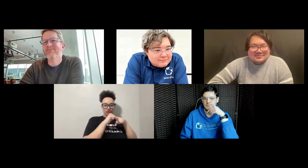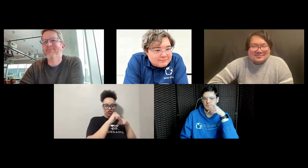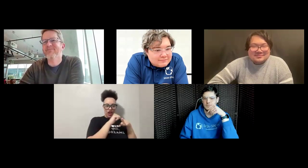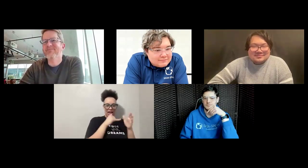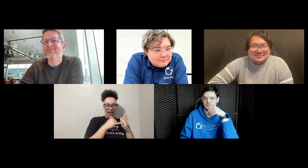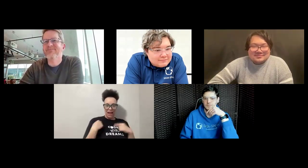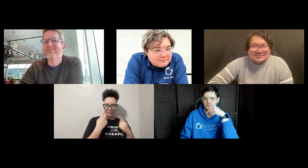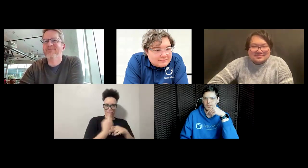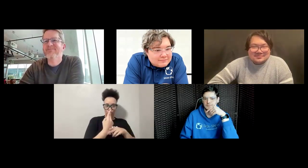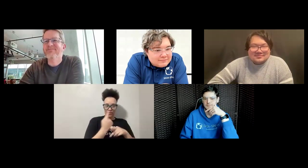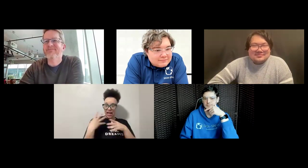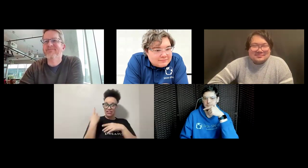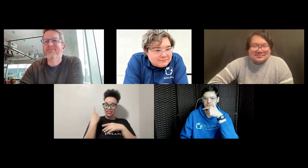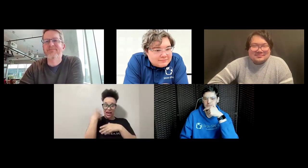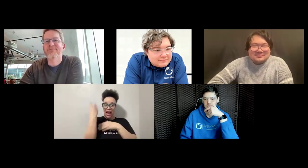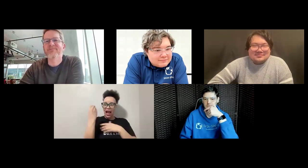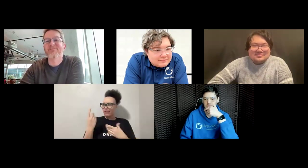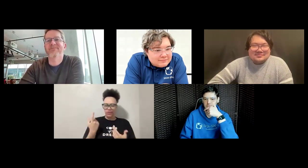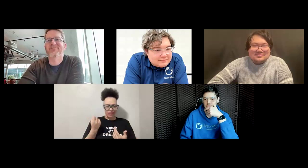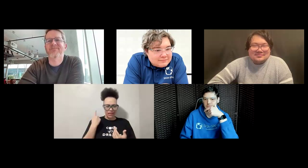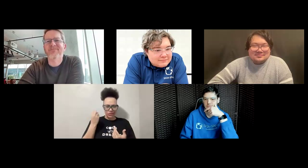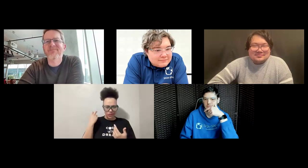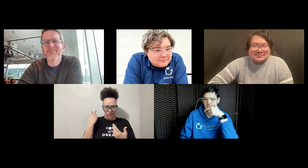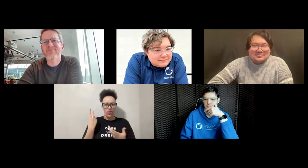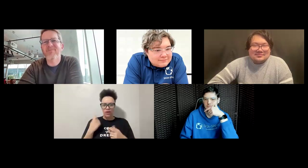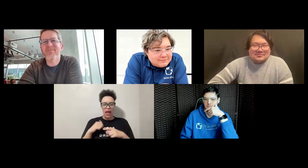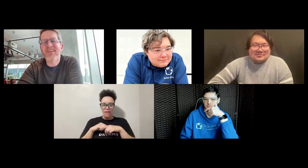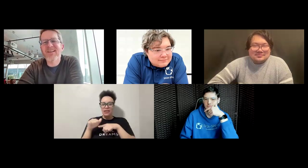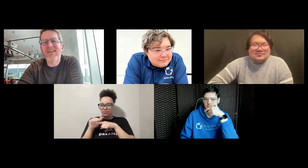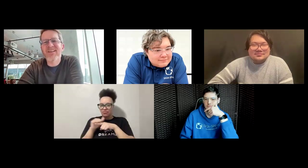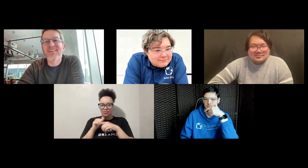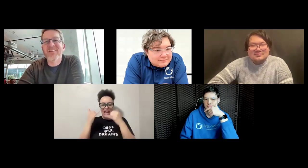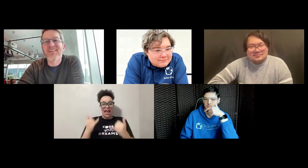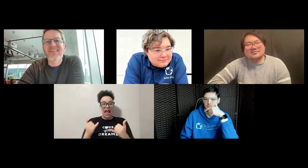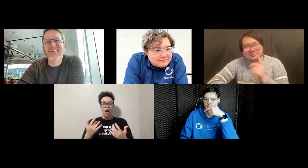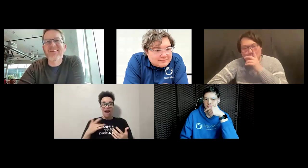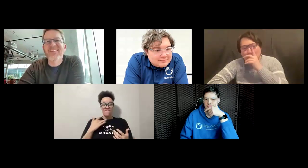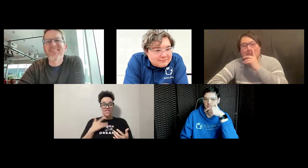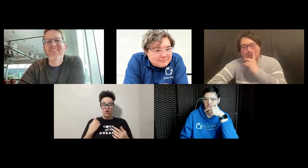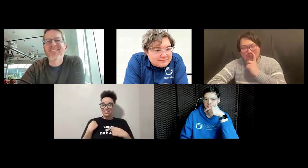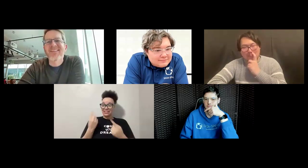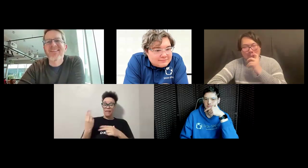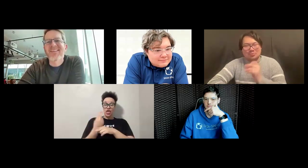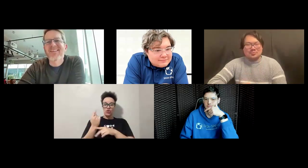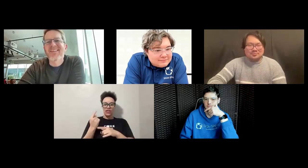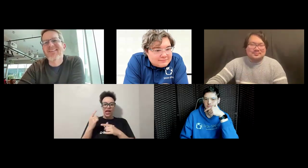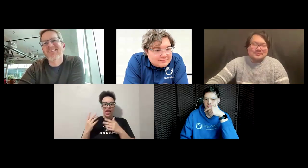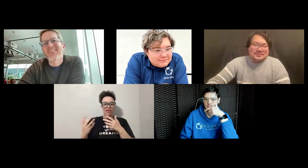to ChatGPT, but if I've trained it against what I'm using and it understands what it's seen before, now I feel